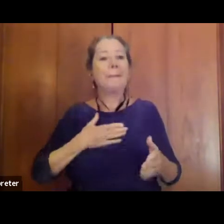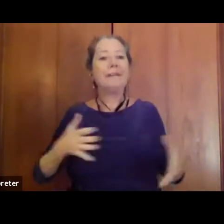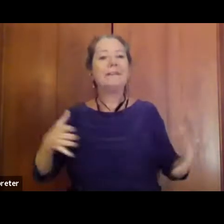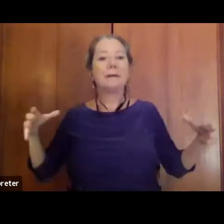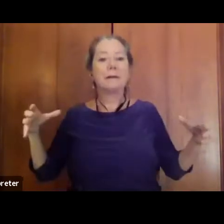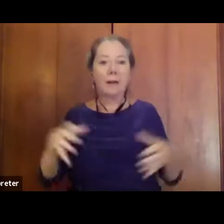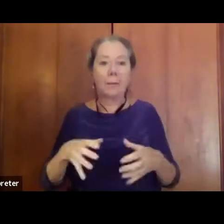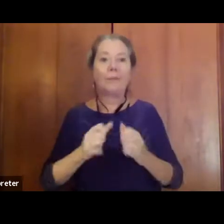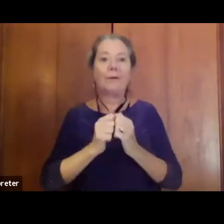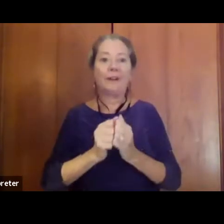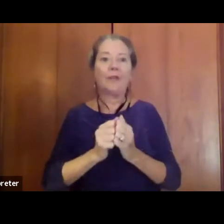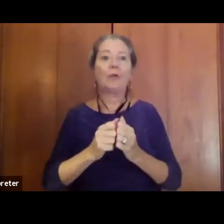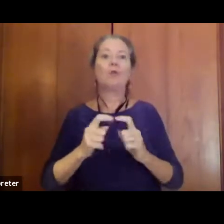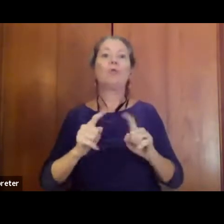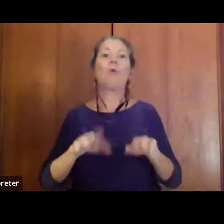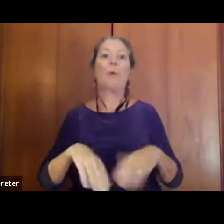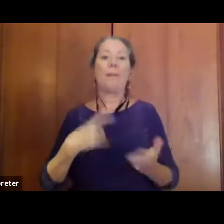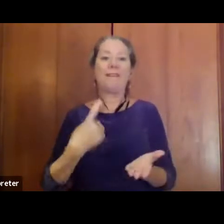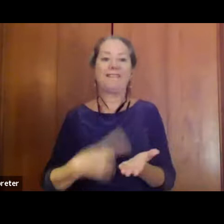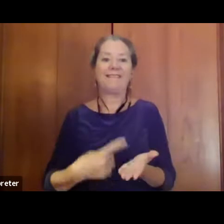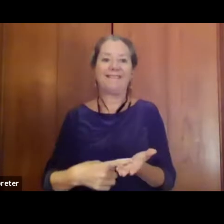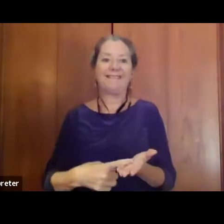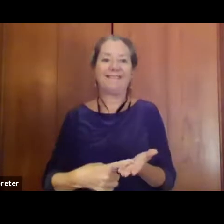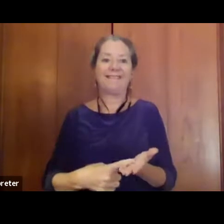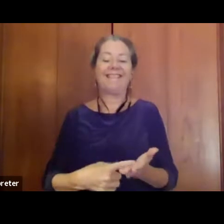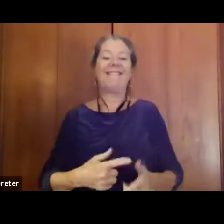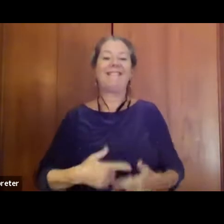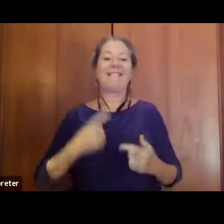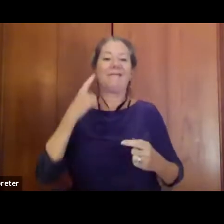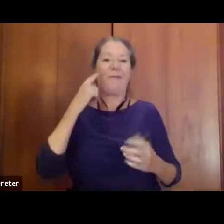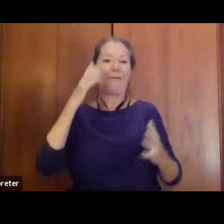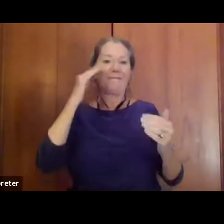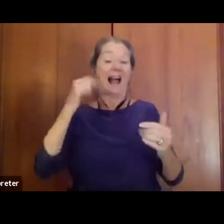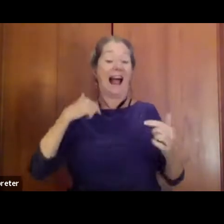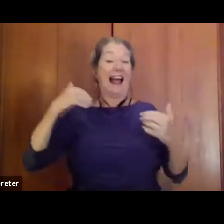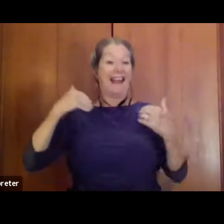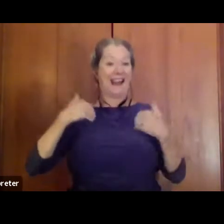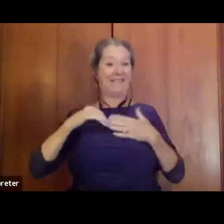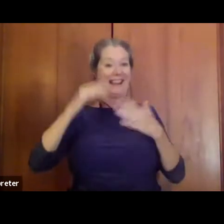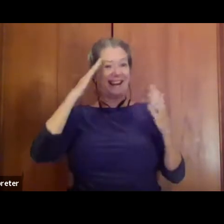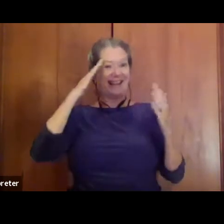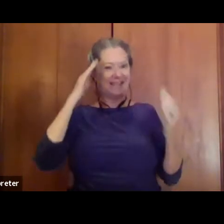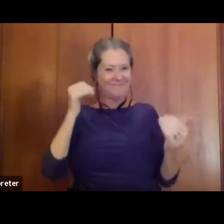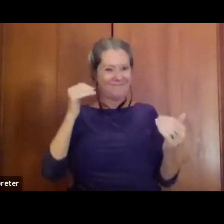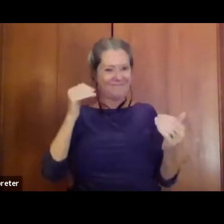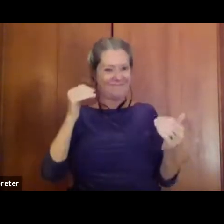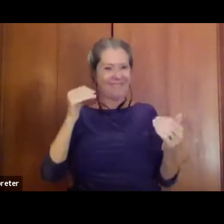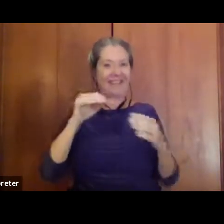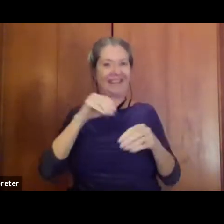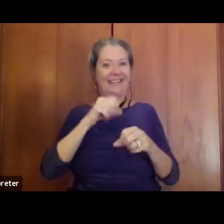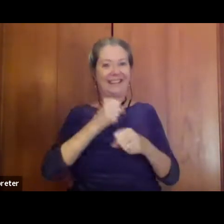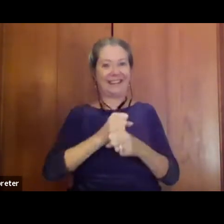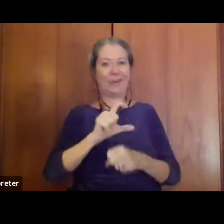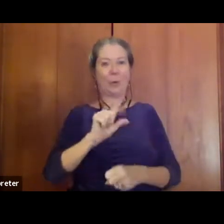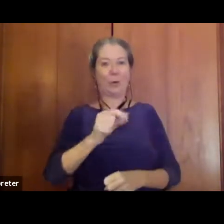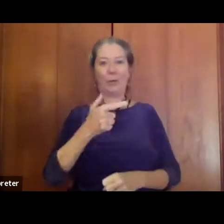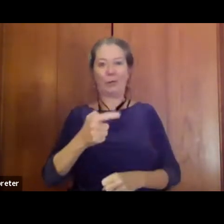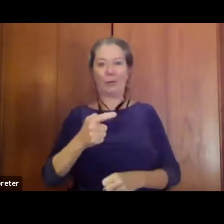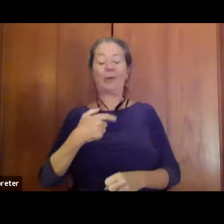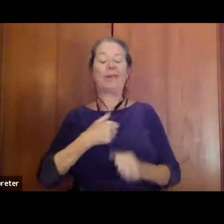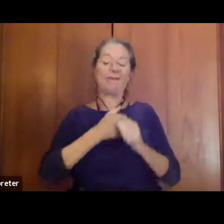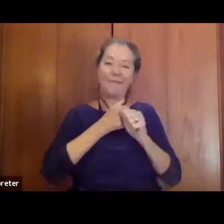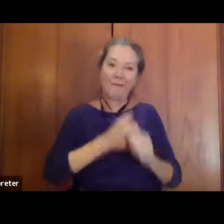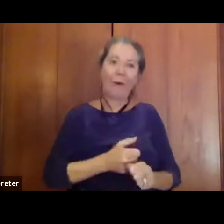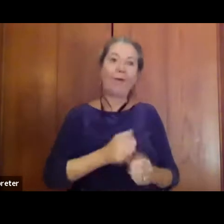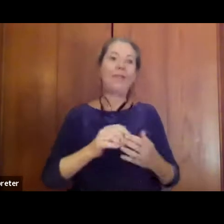dialogue. Tengo esta esperanza. I have this hope that in 2021, we can abide by the spirit of what